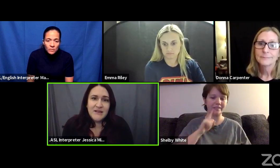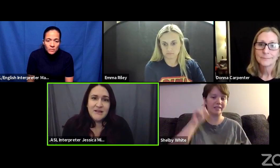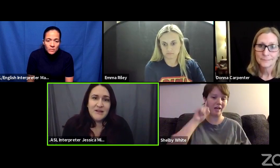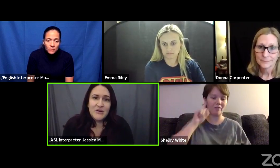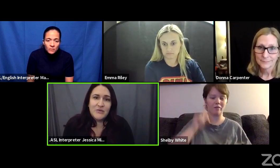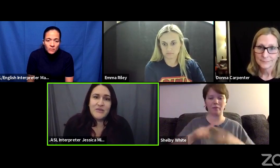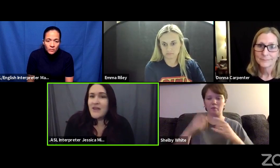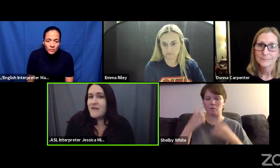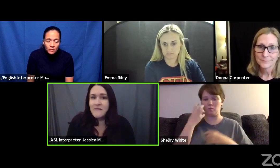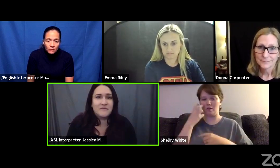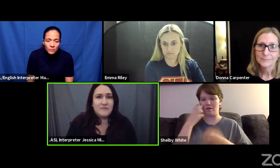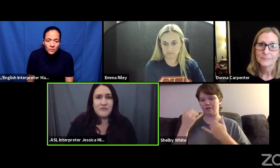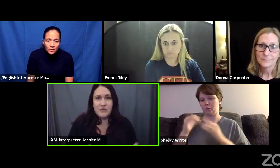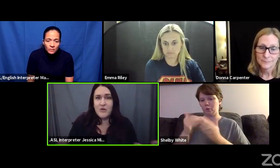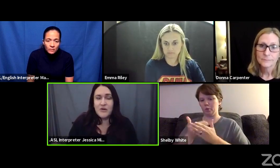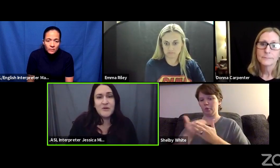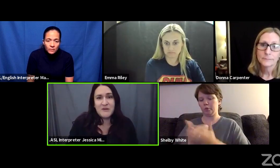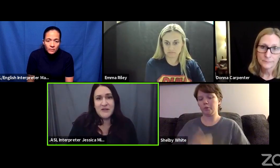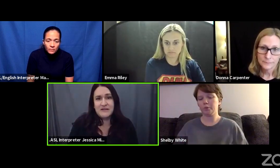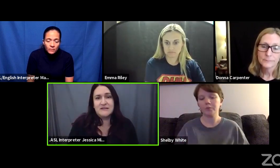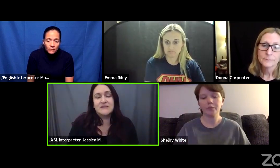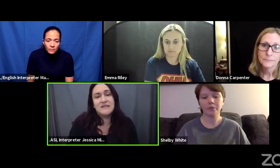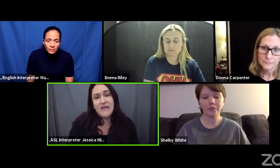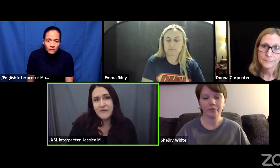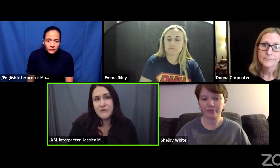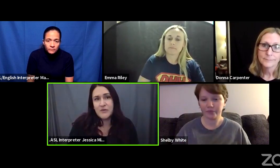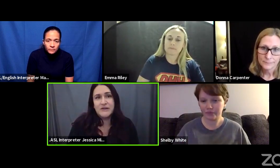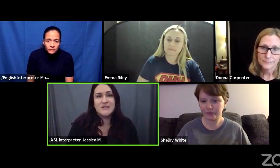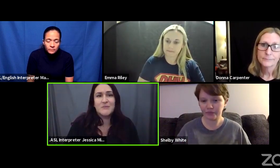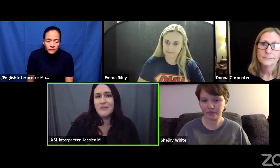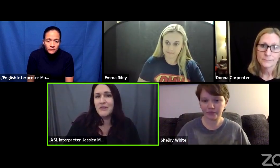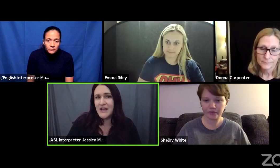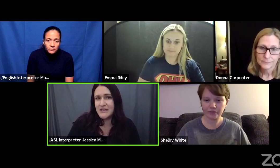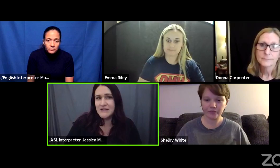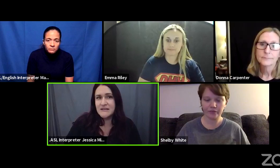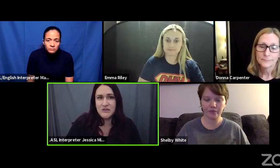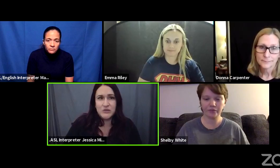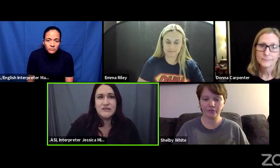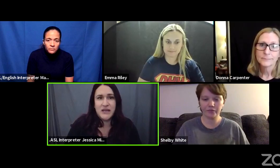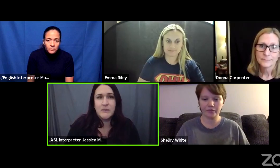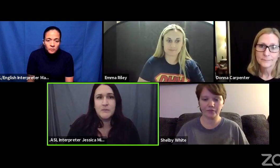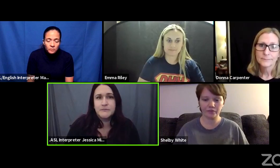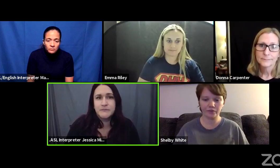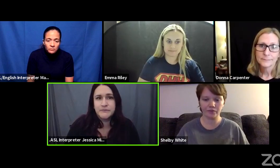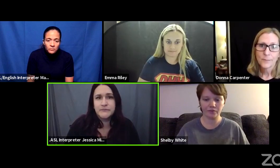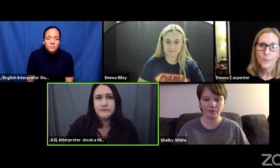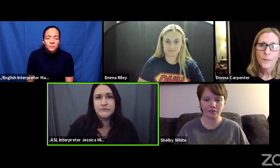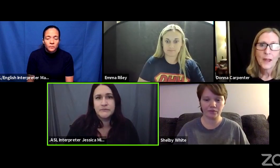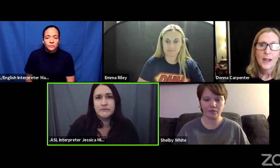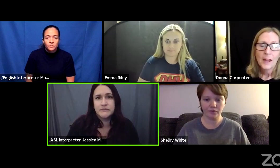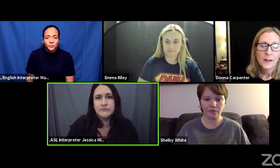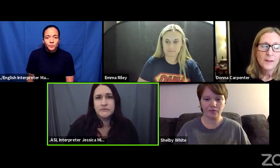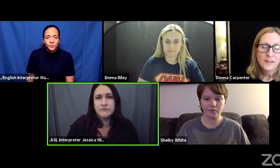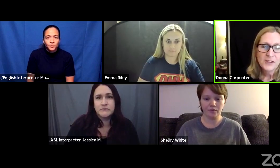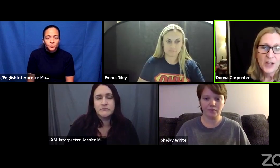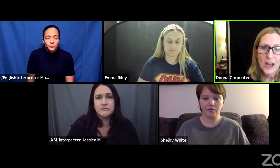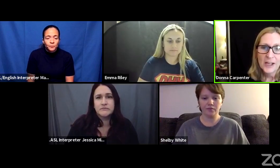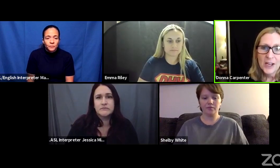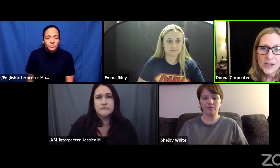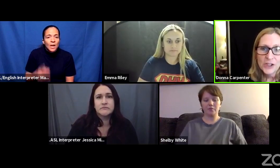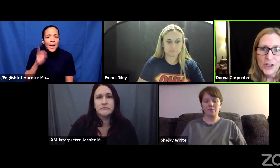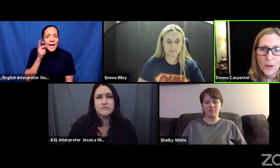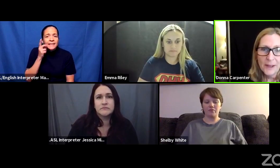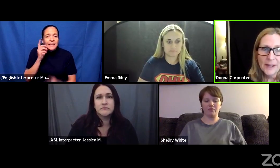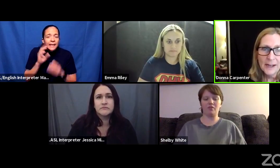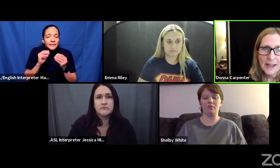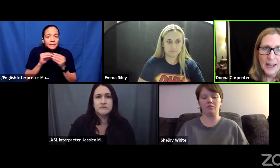family, you know, they've grown up with me being deaf, of course, but the blindness is new to them. This is